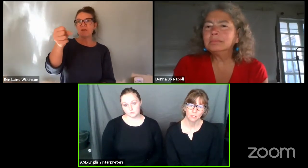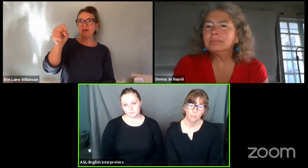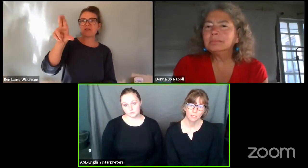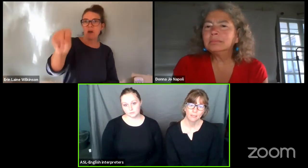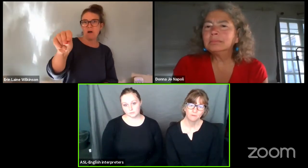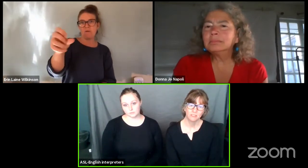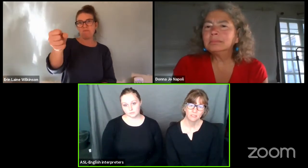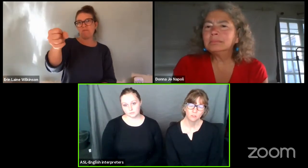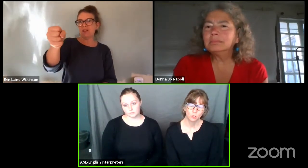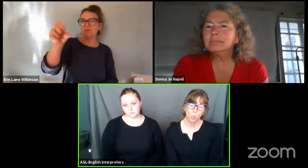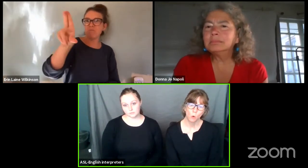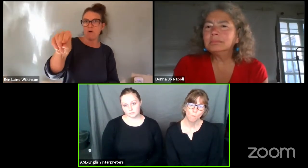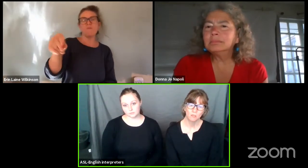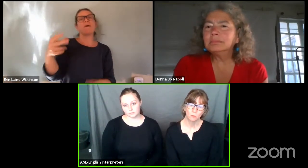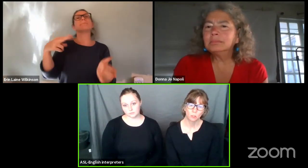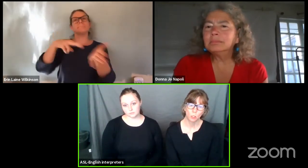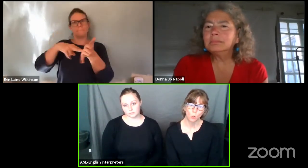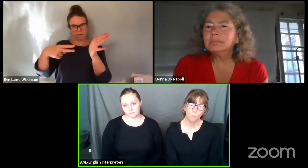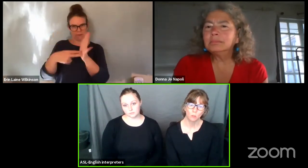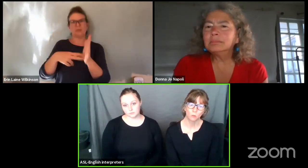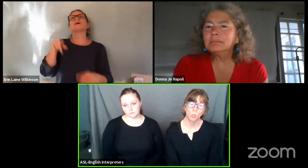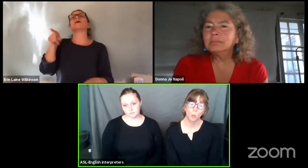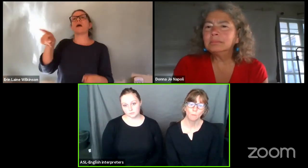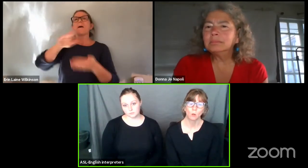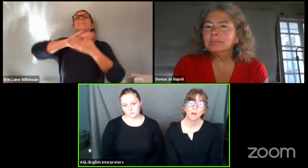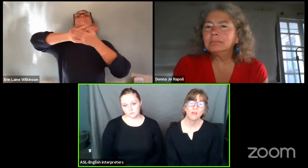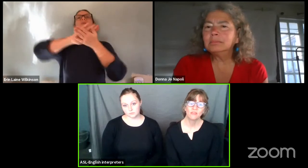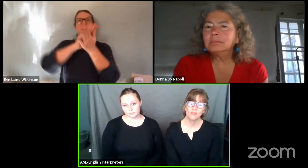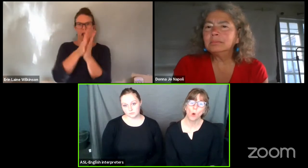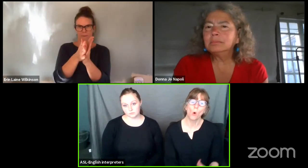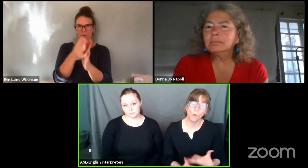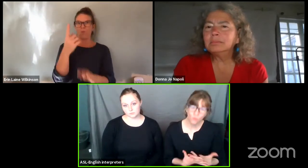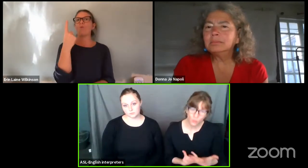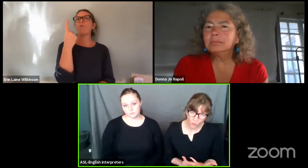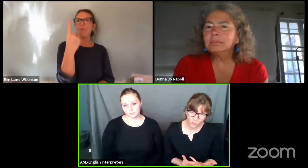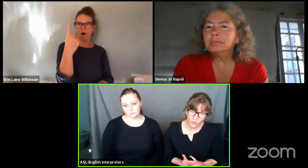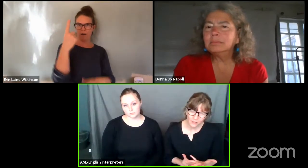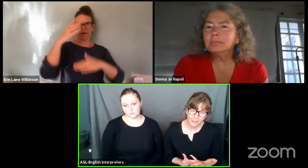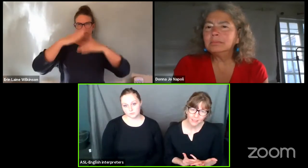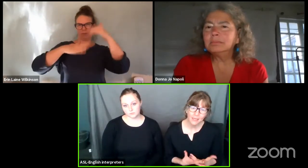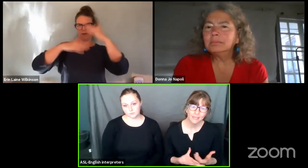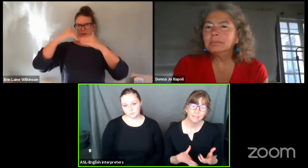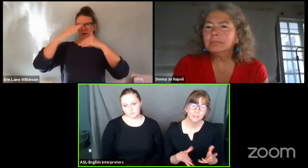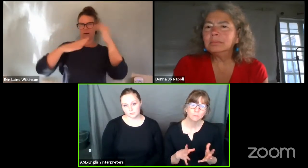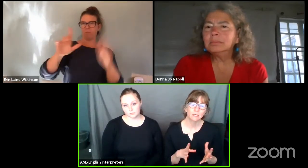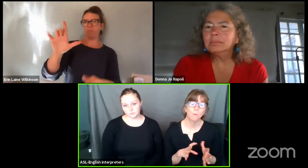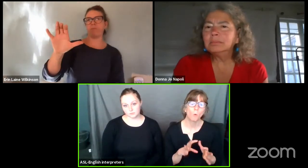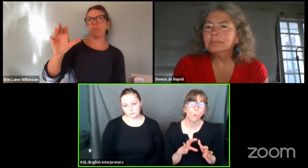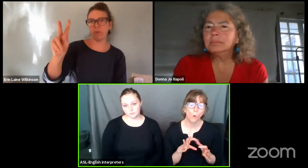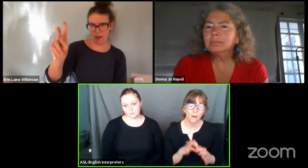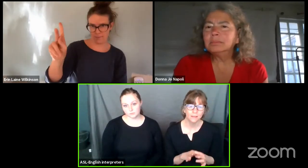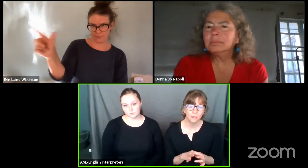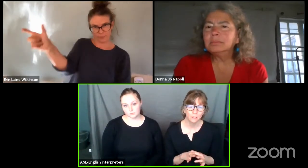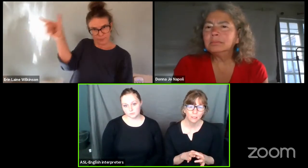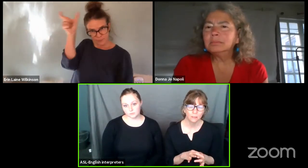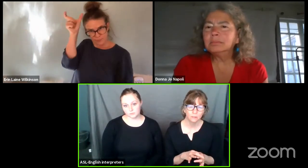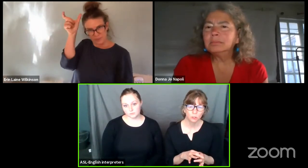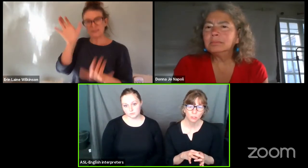frequent. And if he says no milk, no milk, no milk, over and over again, it can become